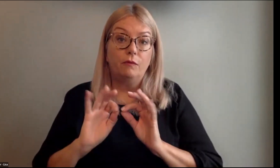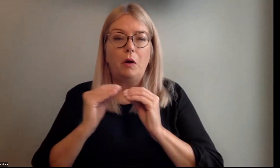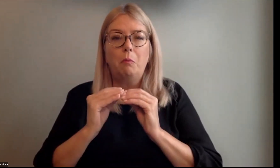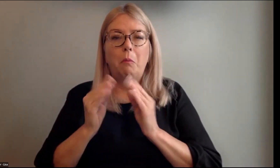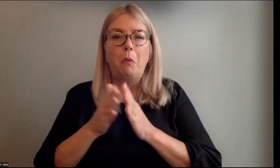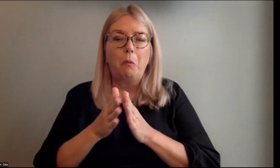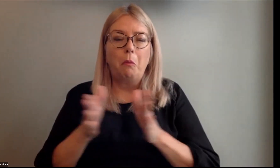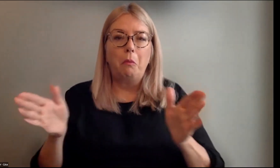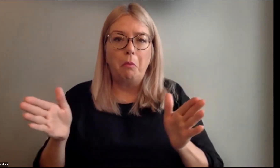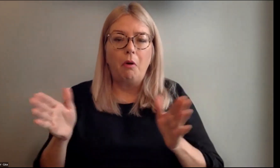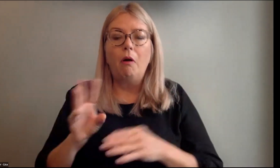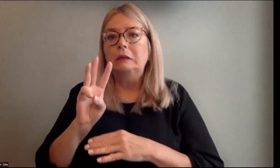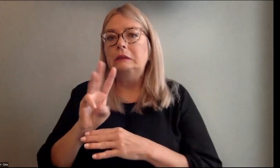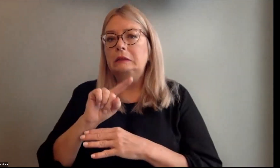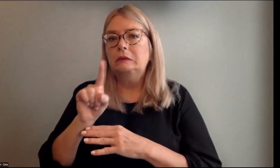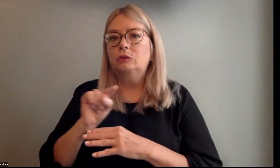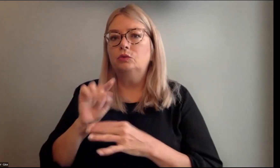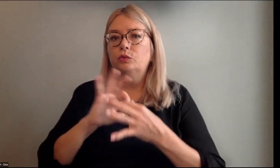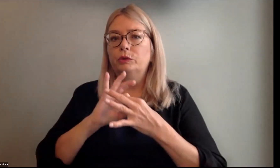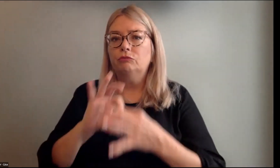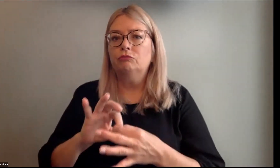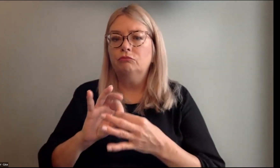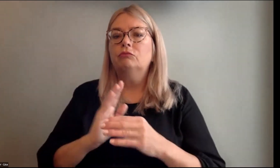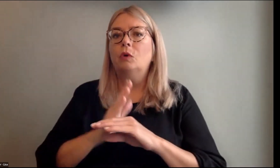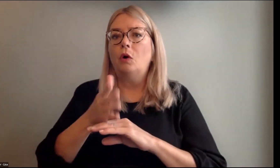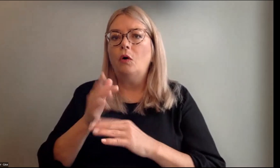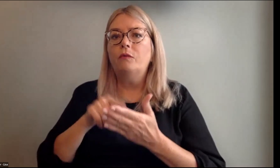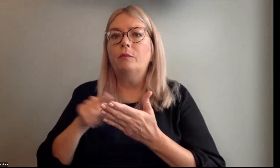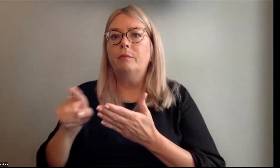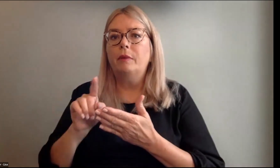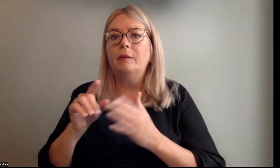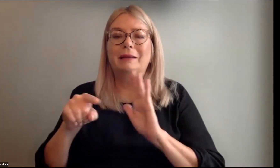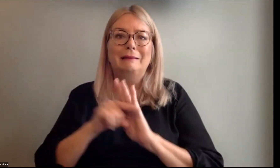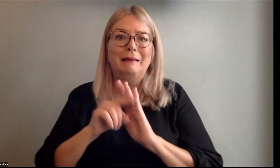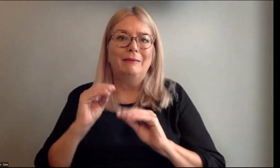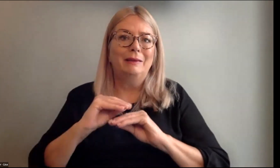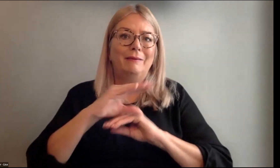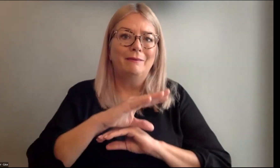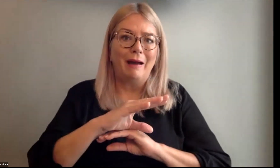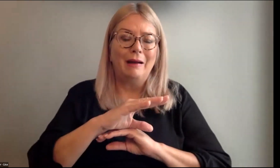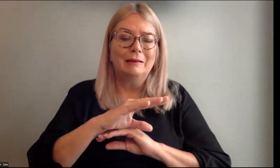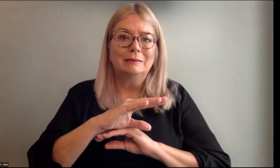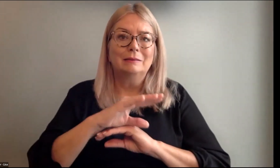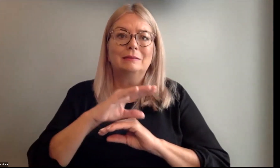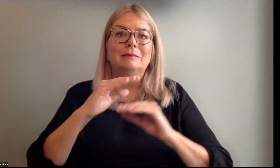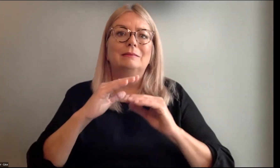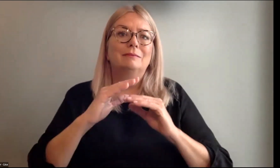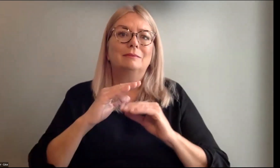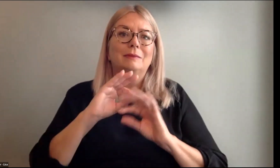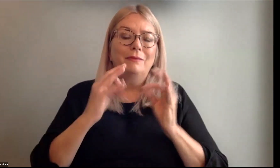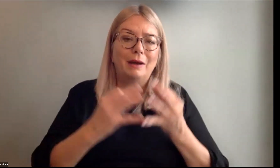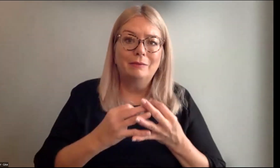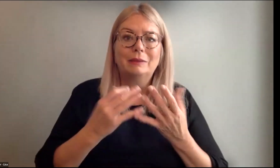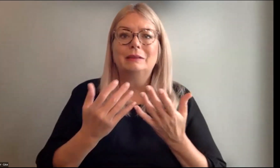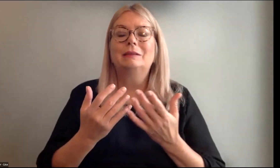6 questions around how an overpayment would negatively affect a household, right? I think it's just much more accessible for the worker.